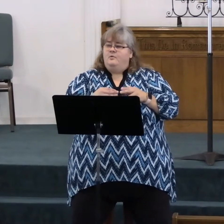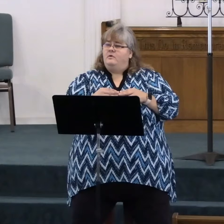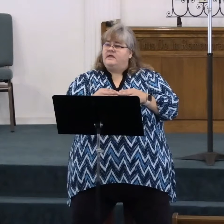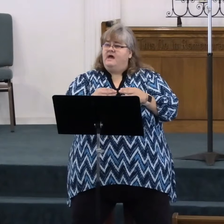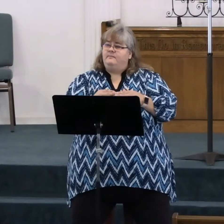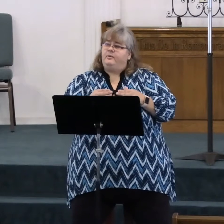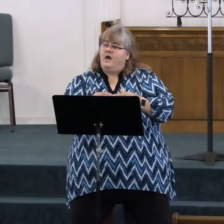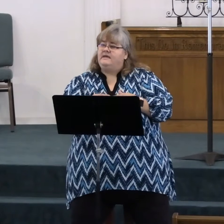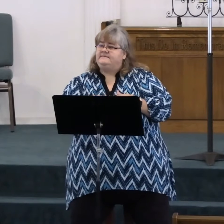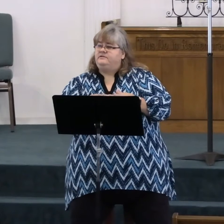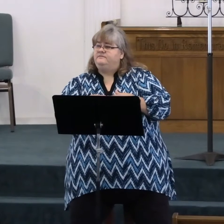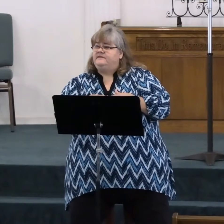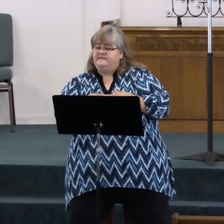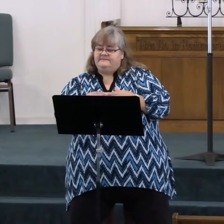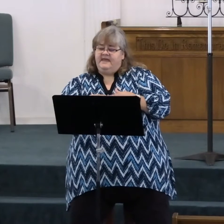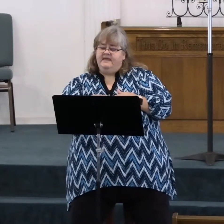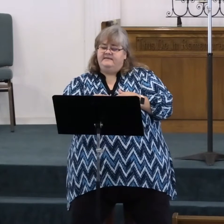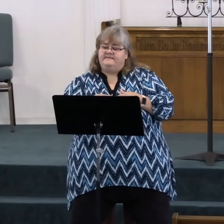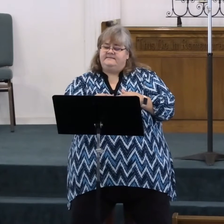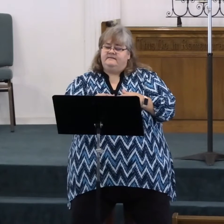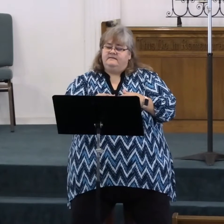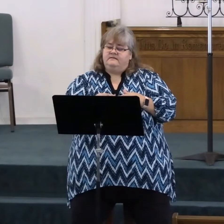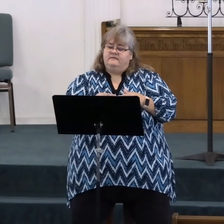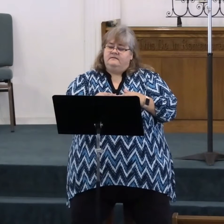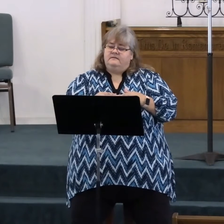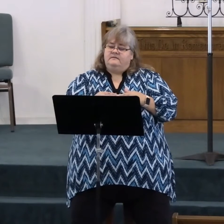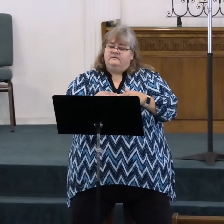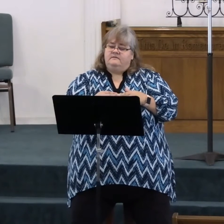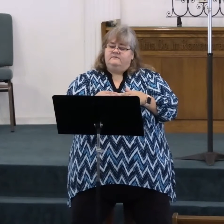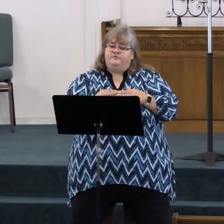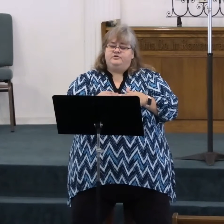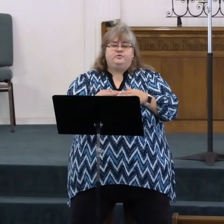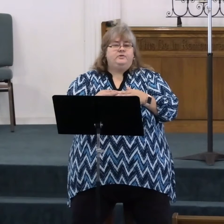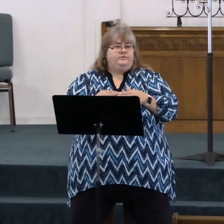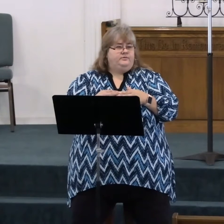What kind of price do you think it takes for the truth?